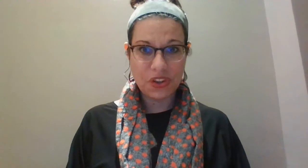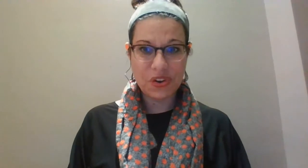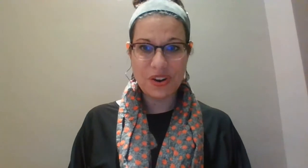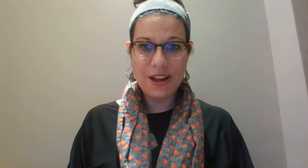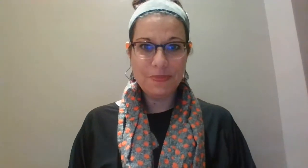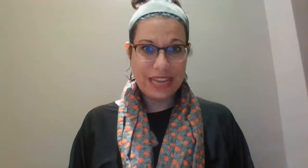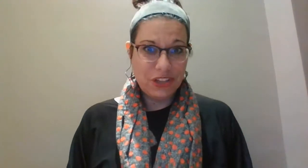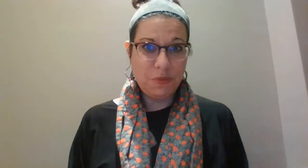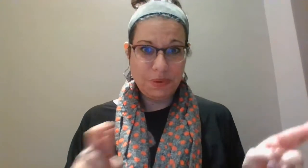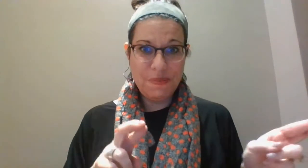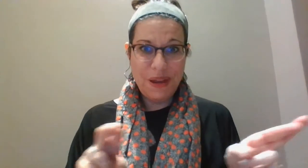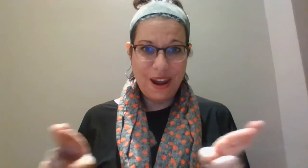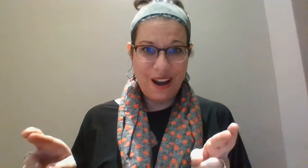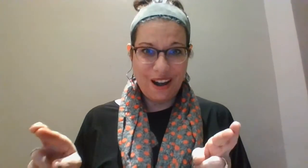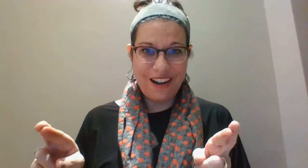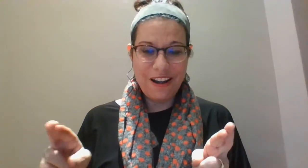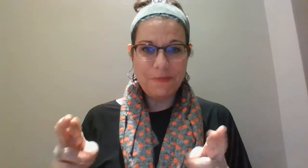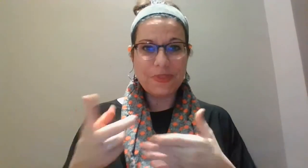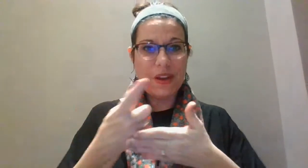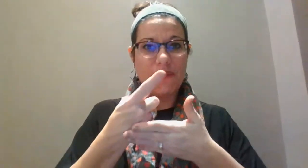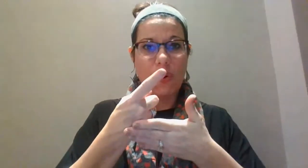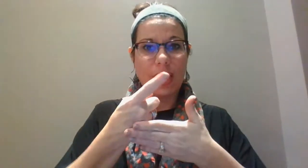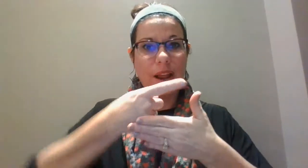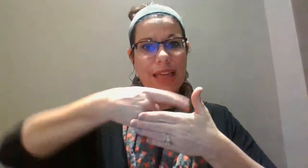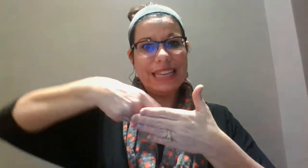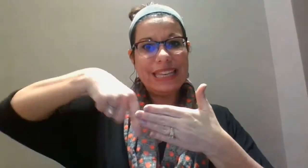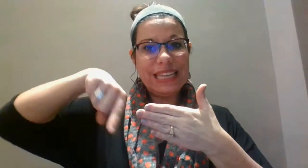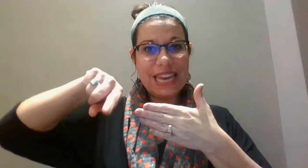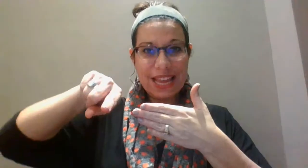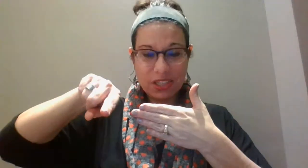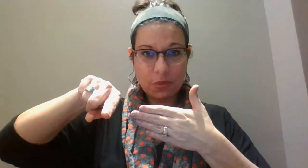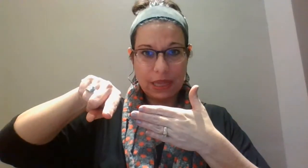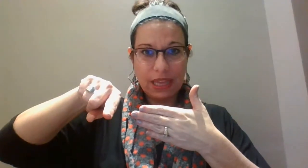you as you prepare for next week